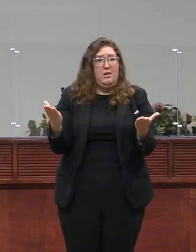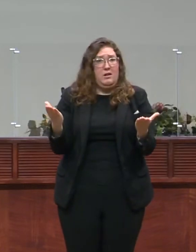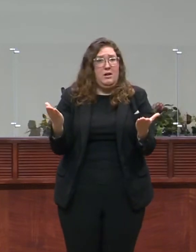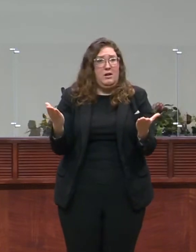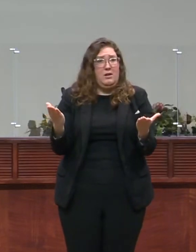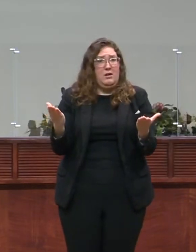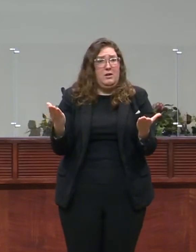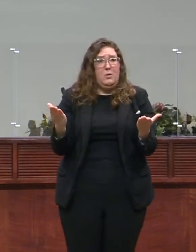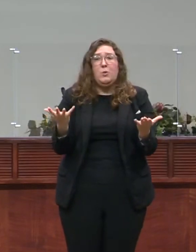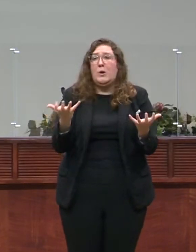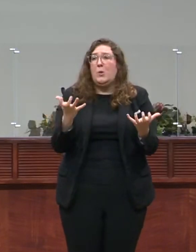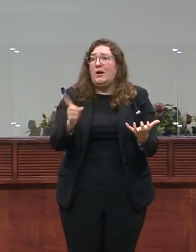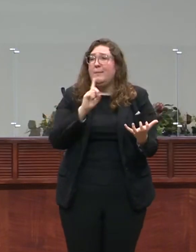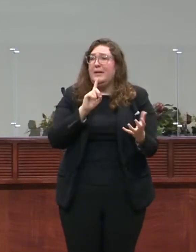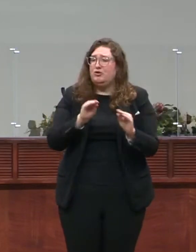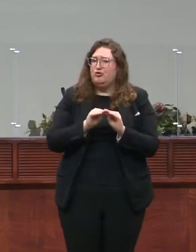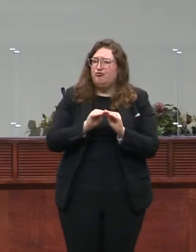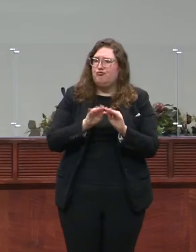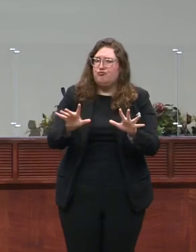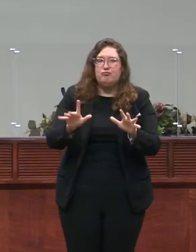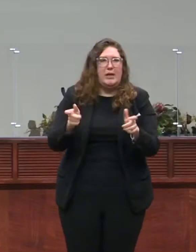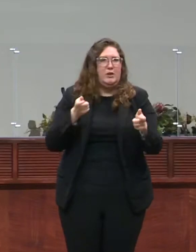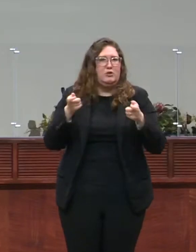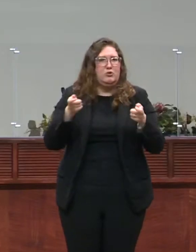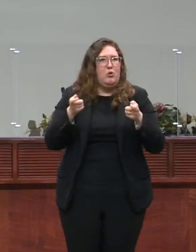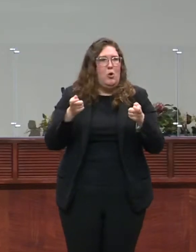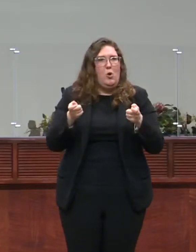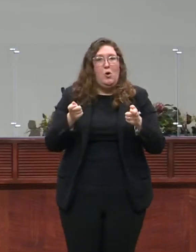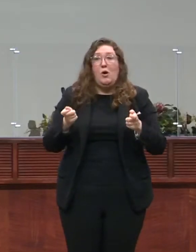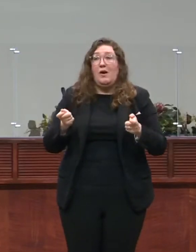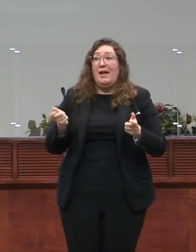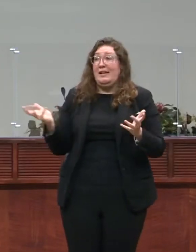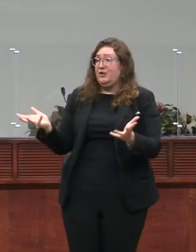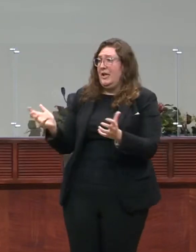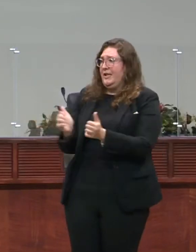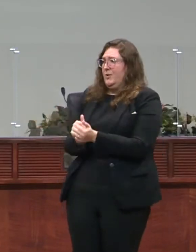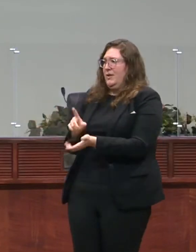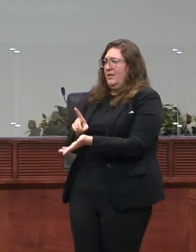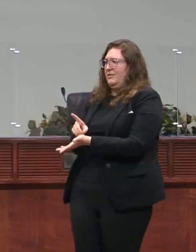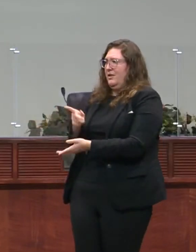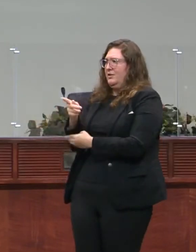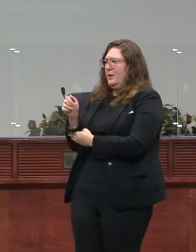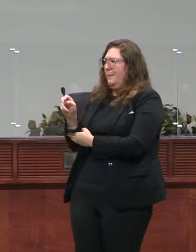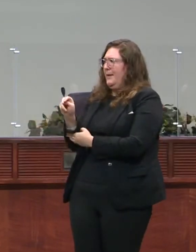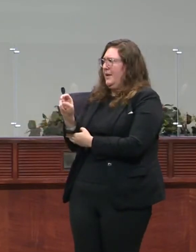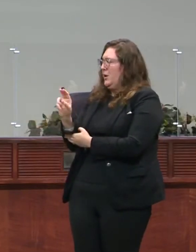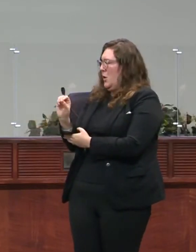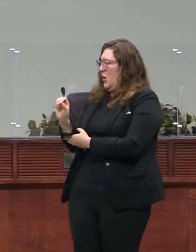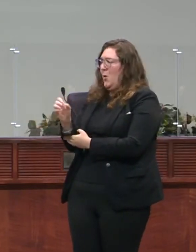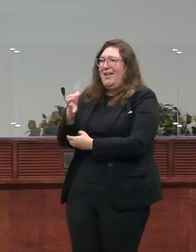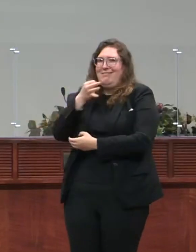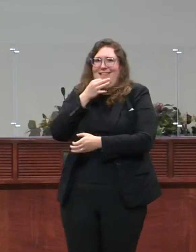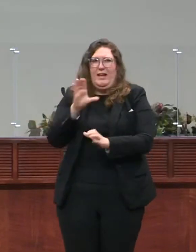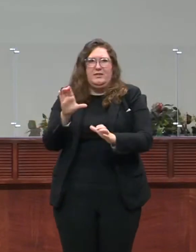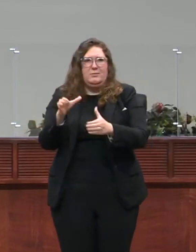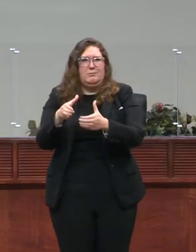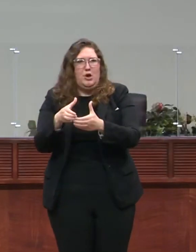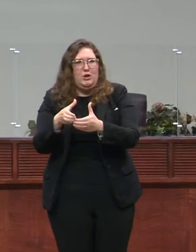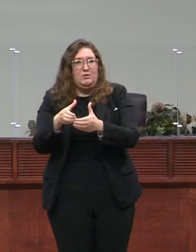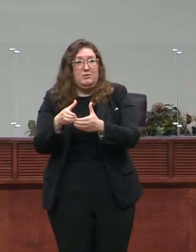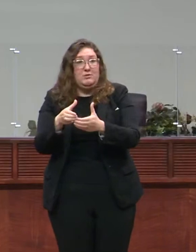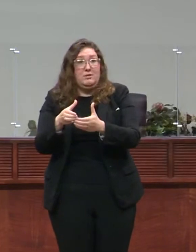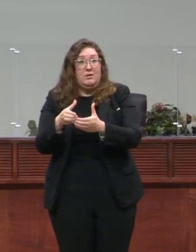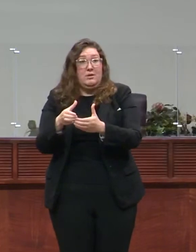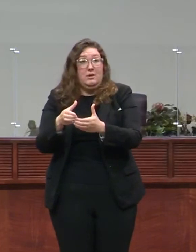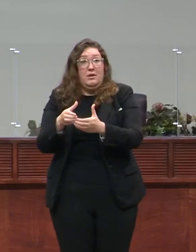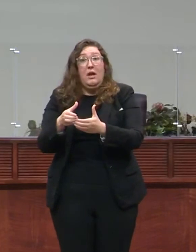that rate of transmission up. And from talking to the experts like Dr. Pino and others here within our community, the longer we go before we